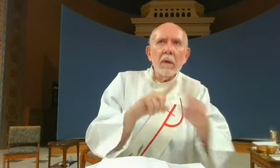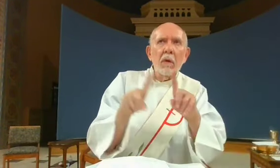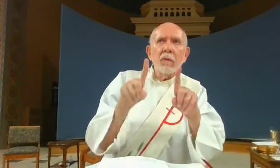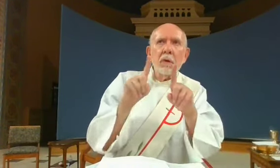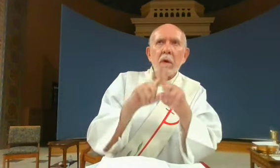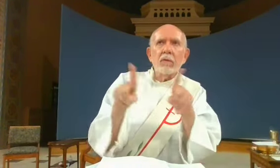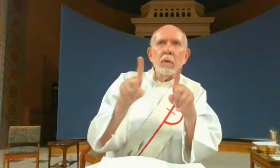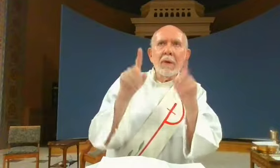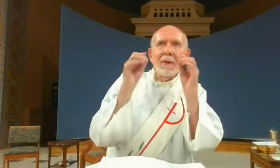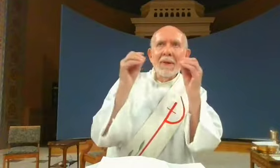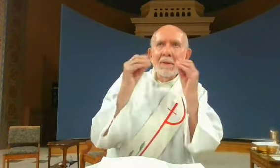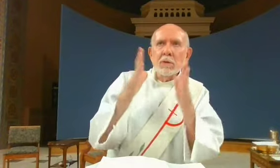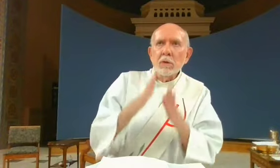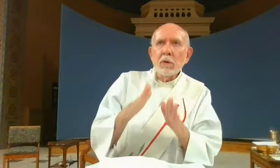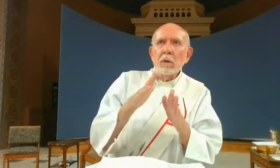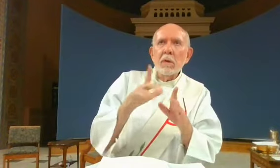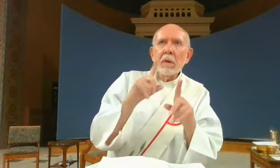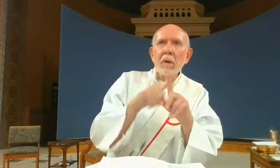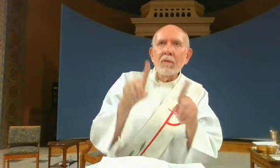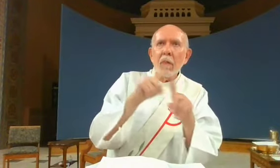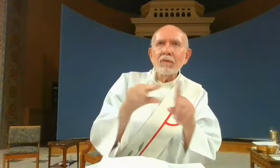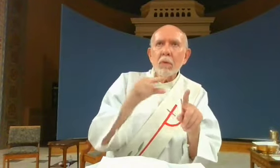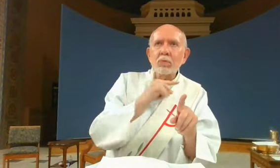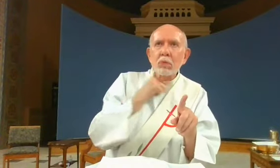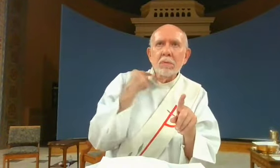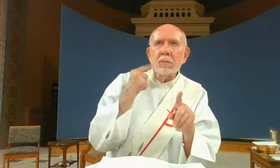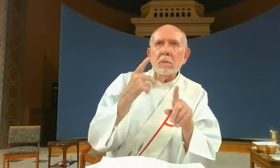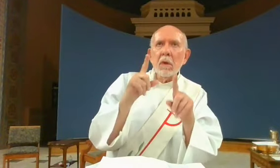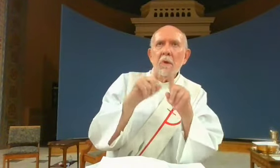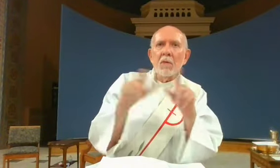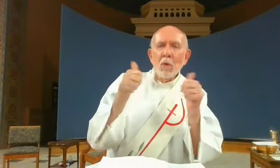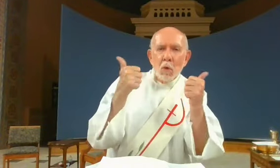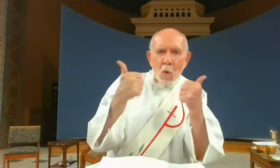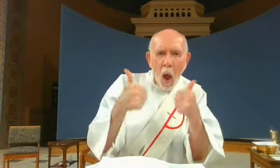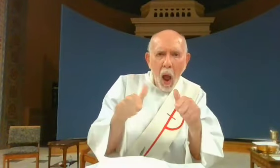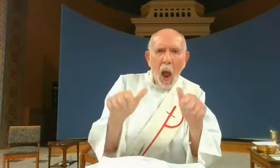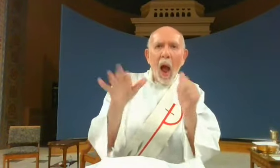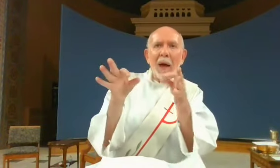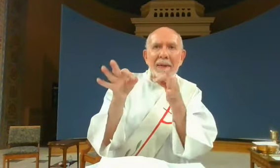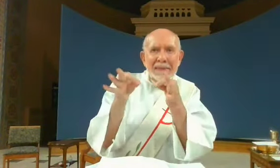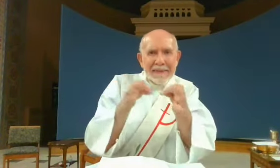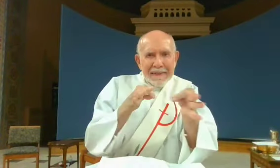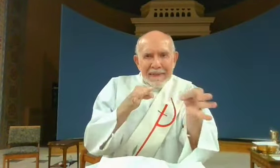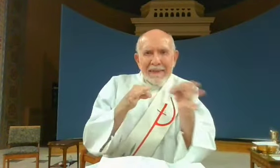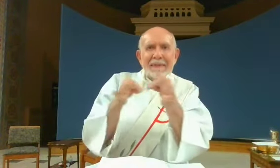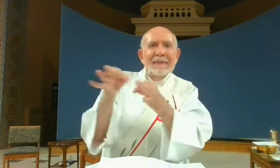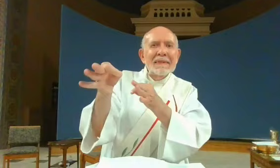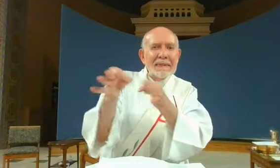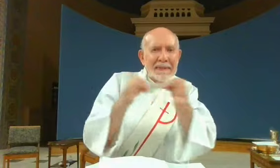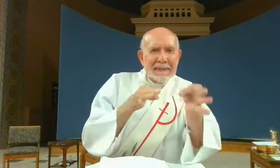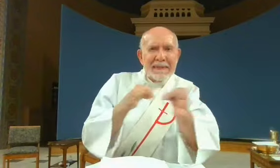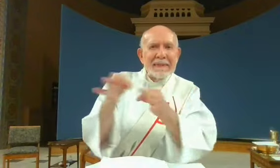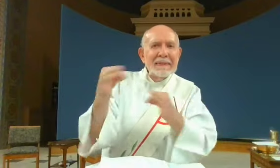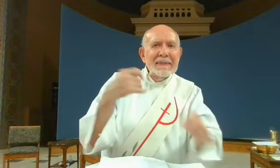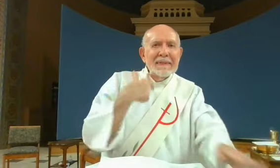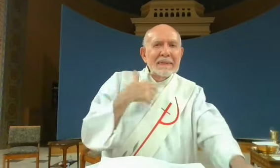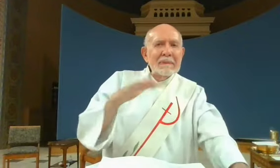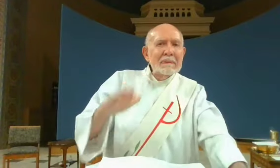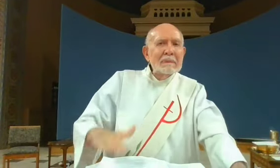Growing up, there were many different teachers, different priests, who kept trying to explain it to me.